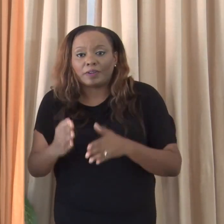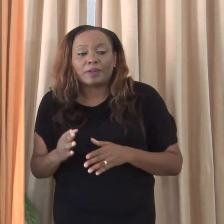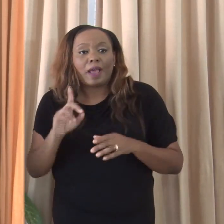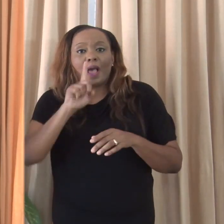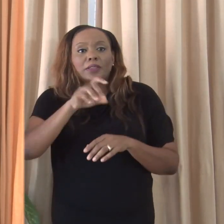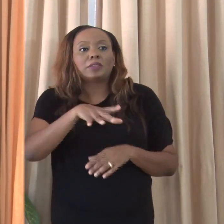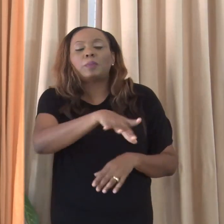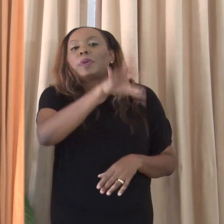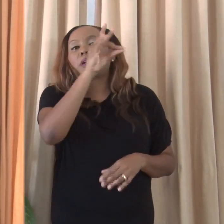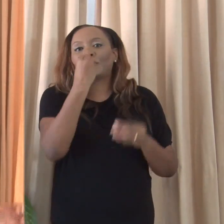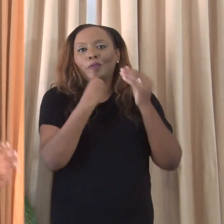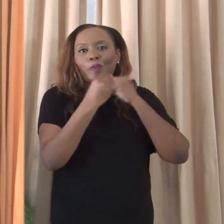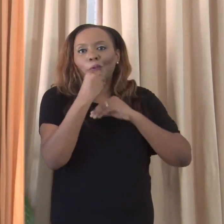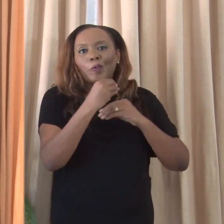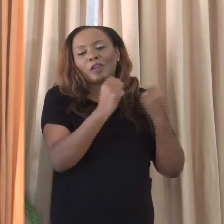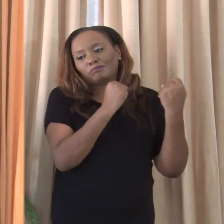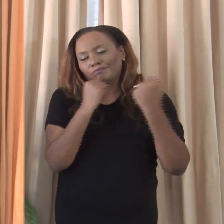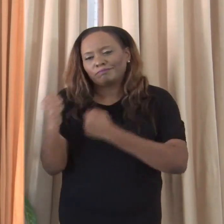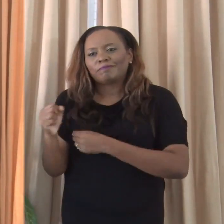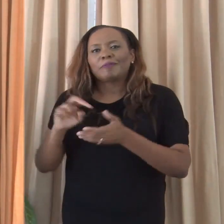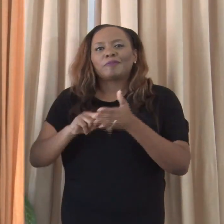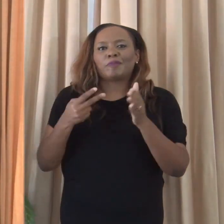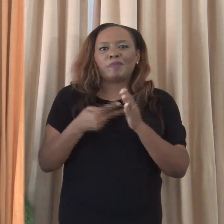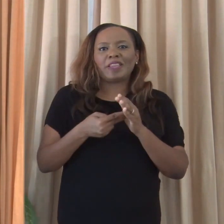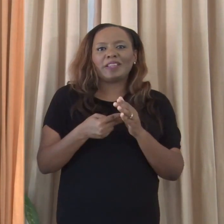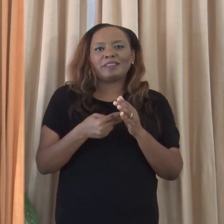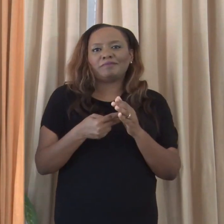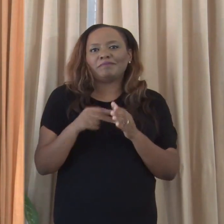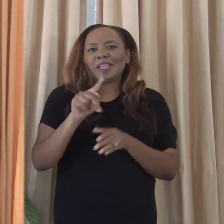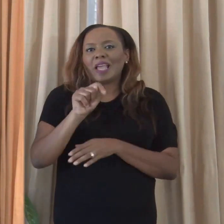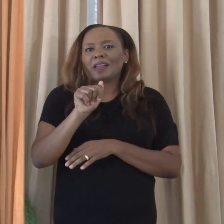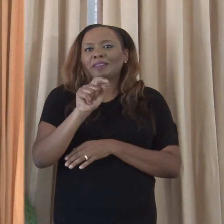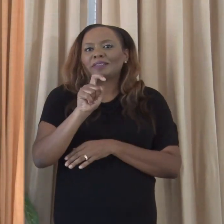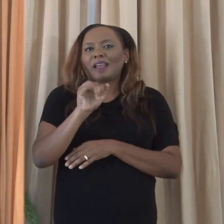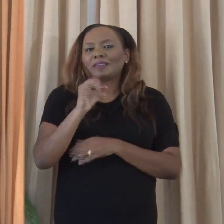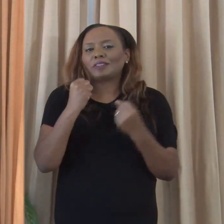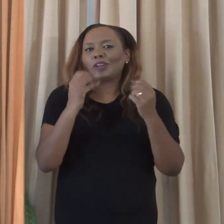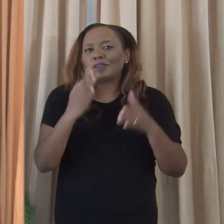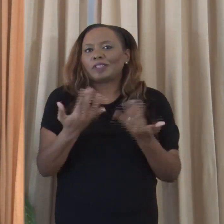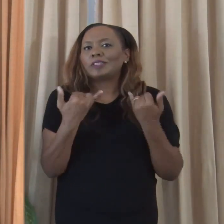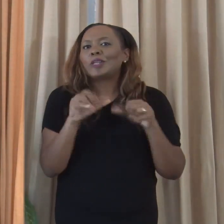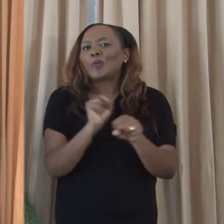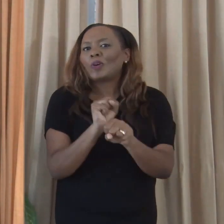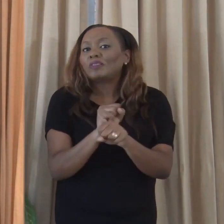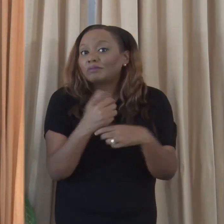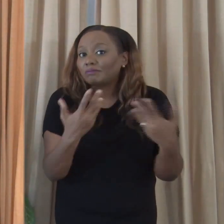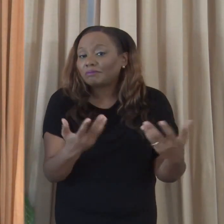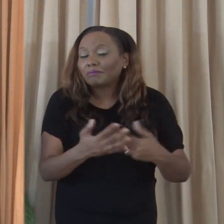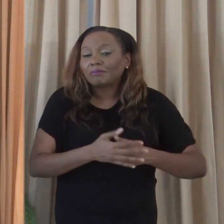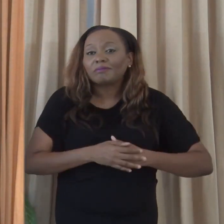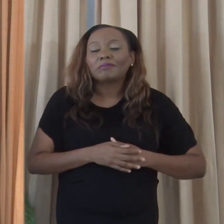for us to realize that out of this dark cloud can come a lining of creativity and some,